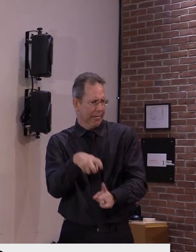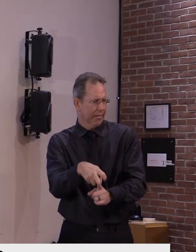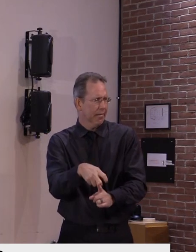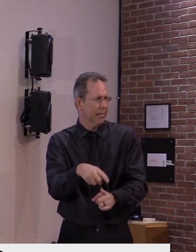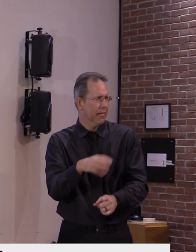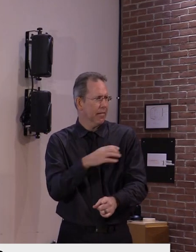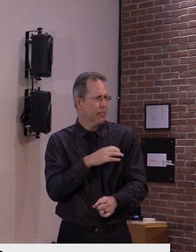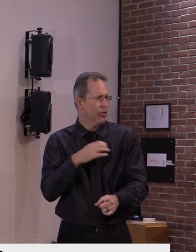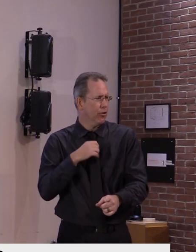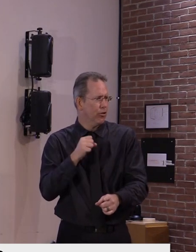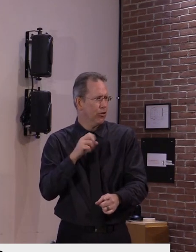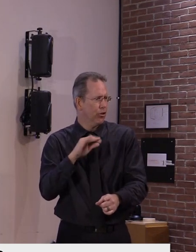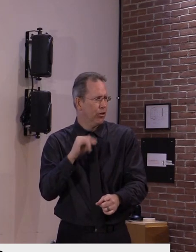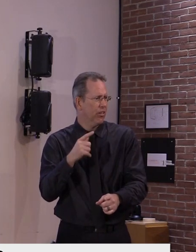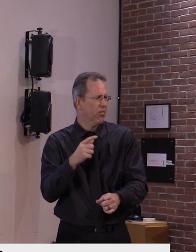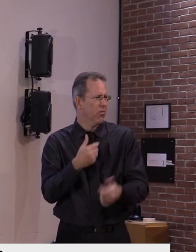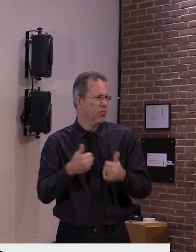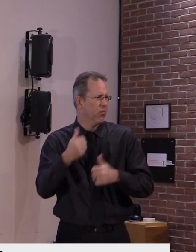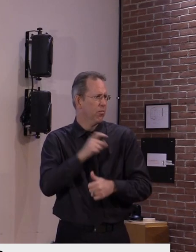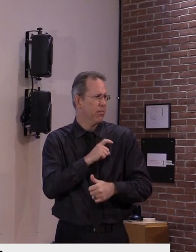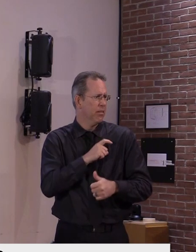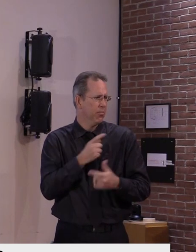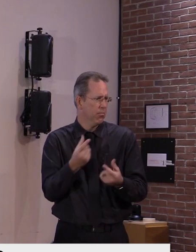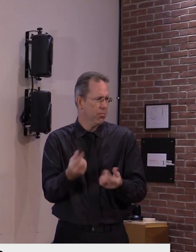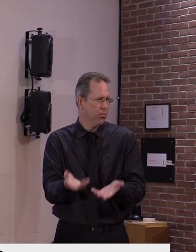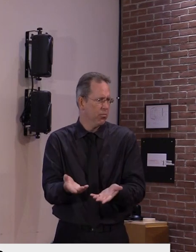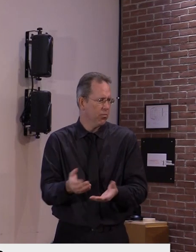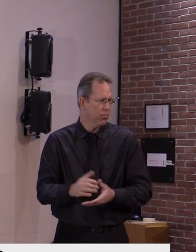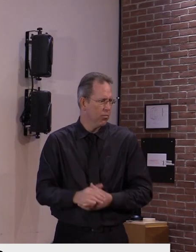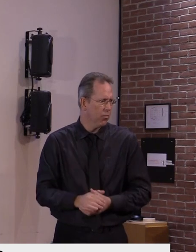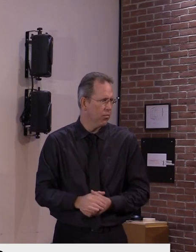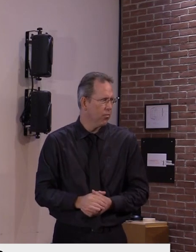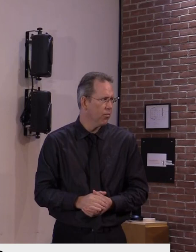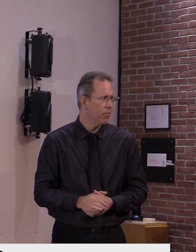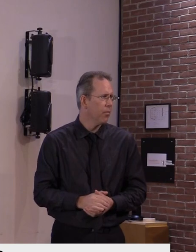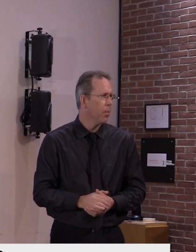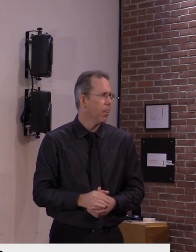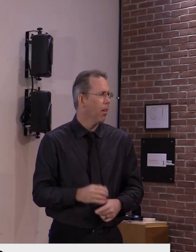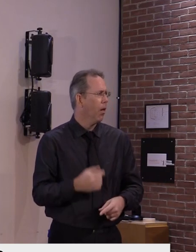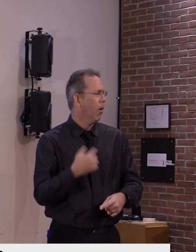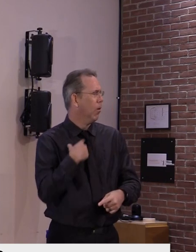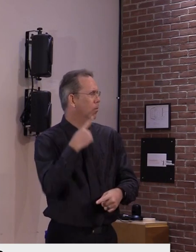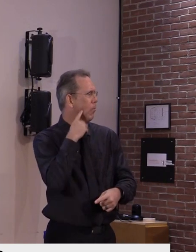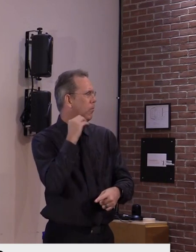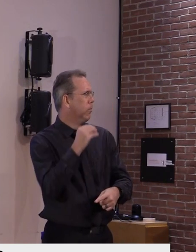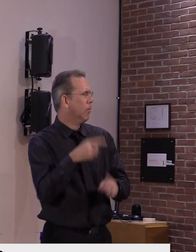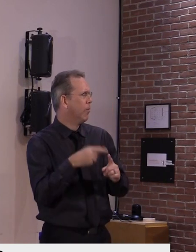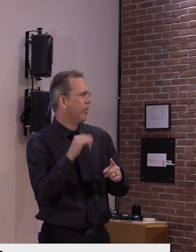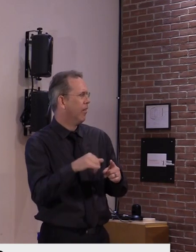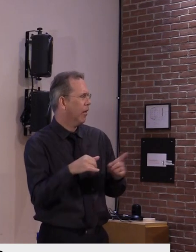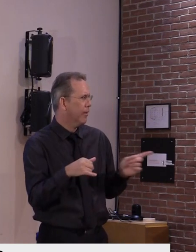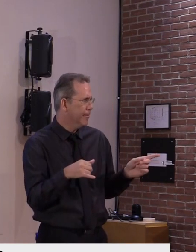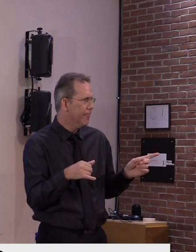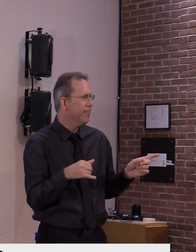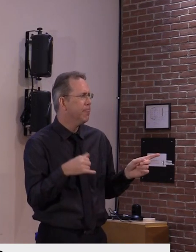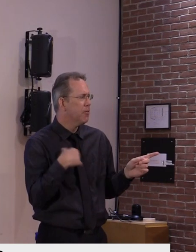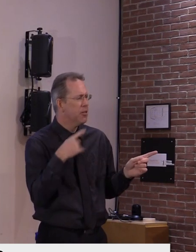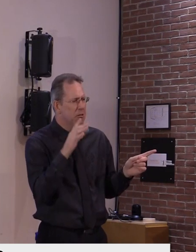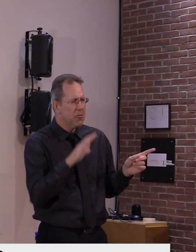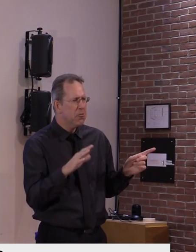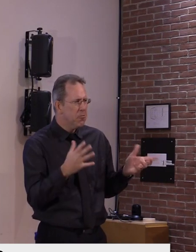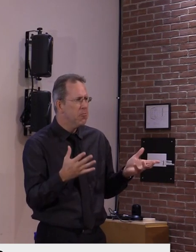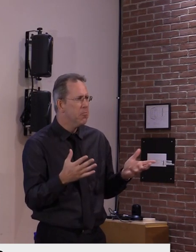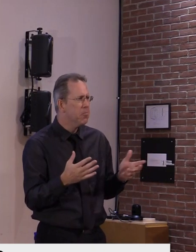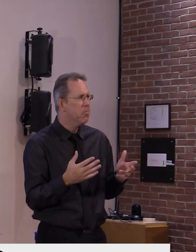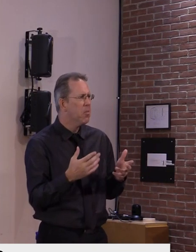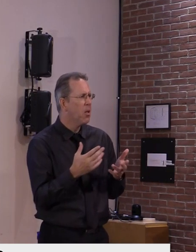Thanks, Governor. No, not specifically. As I indicated earlier, we're up around 1,000 health and safety assessments that have